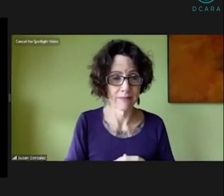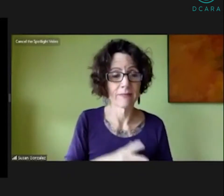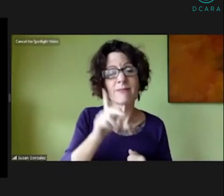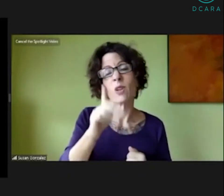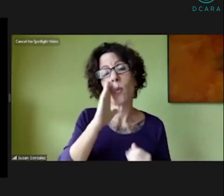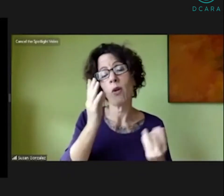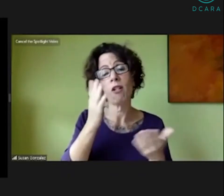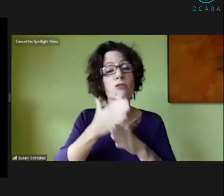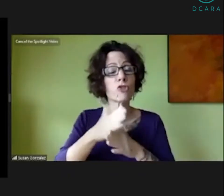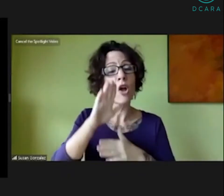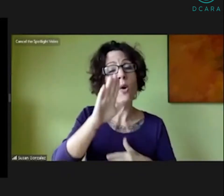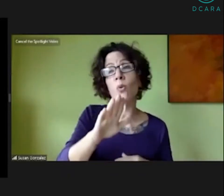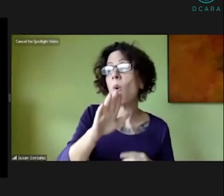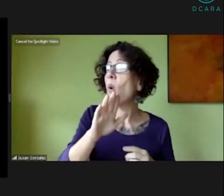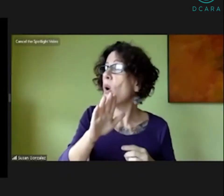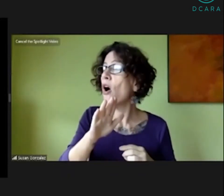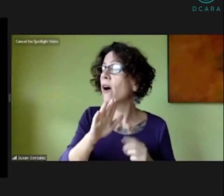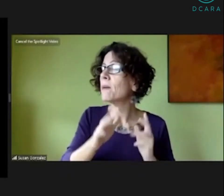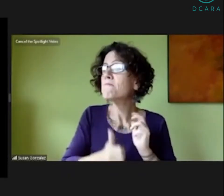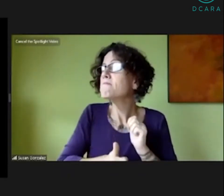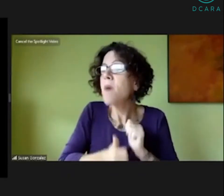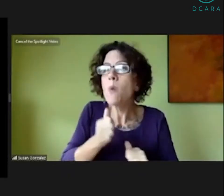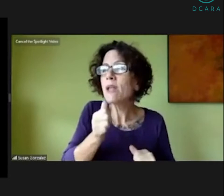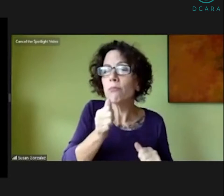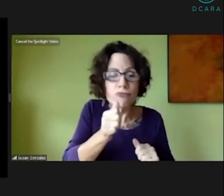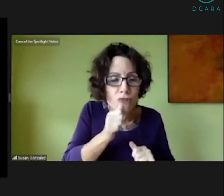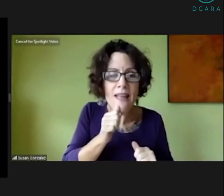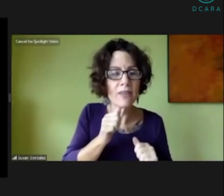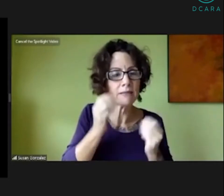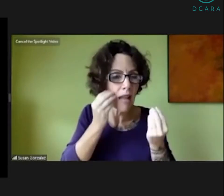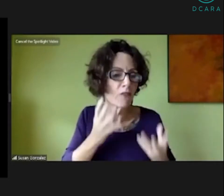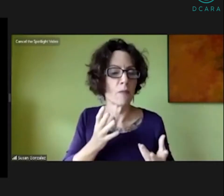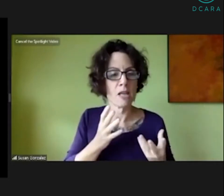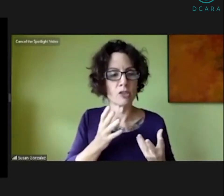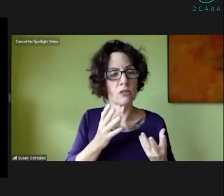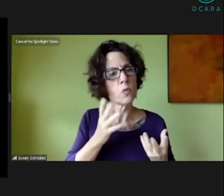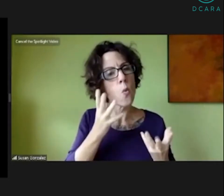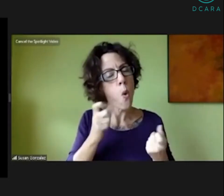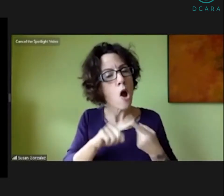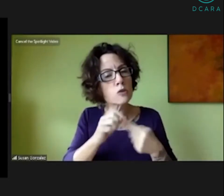identification purposes. You'll be sharing your financial information.